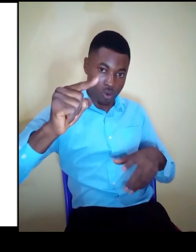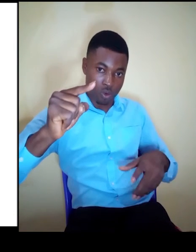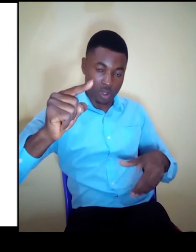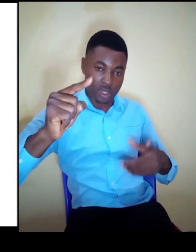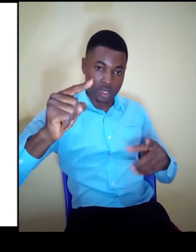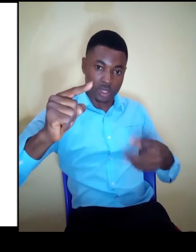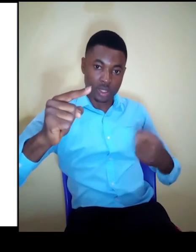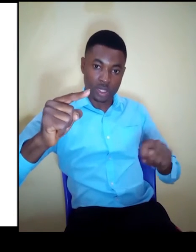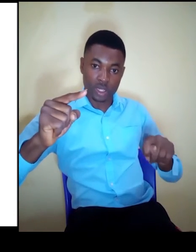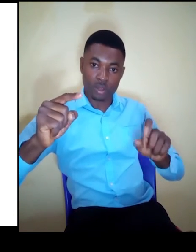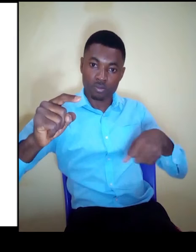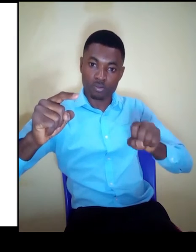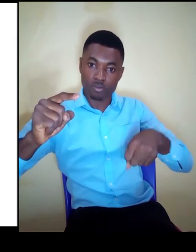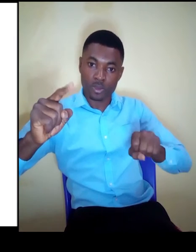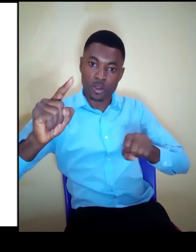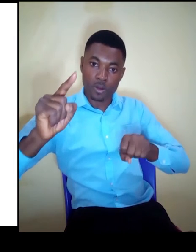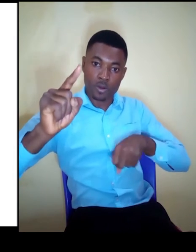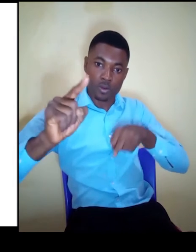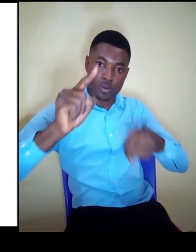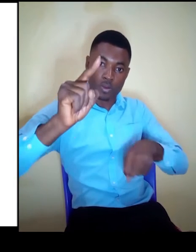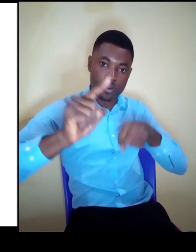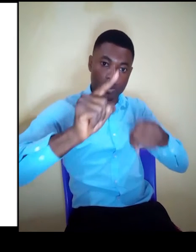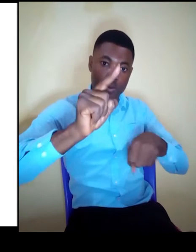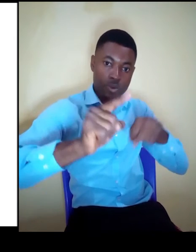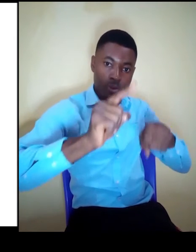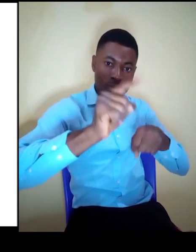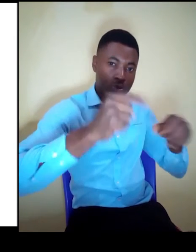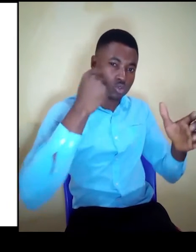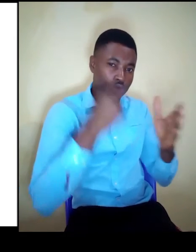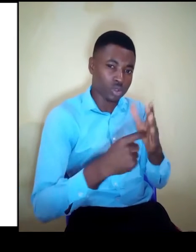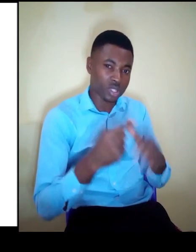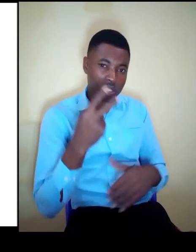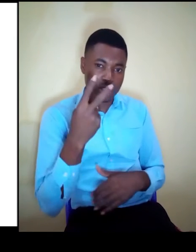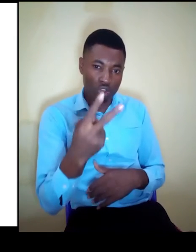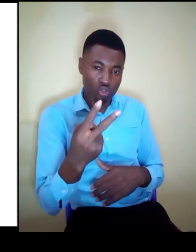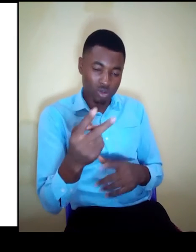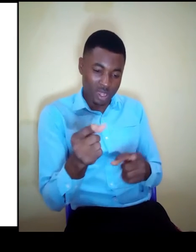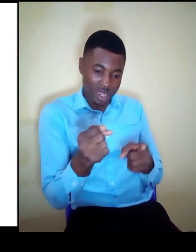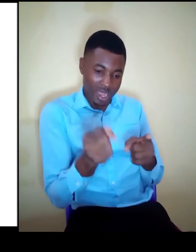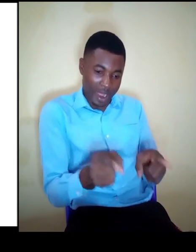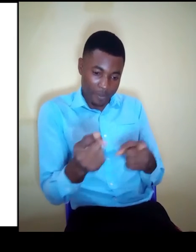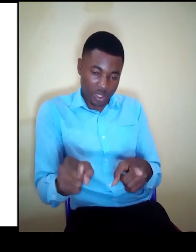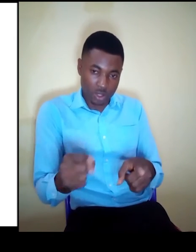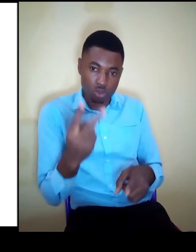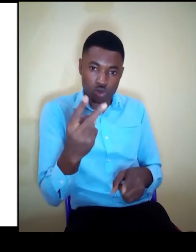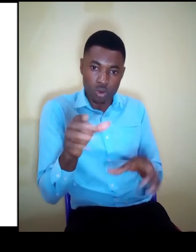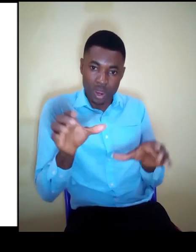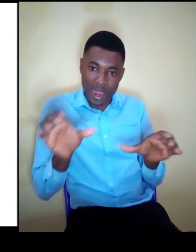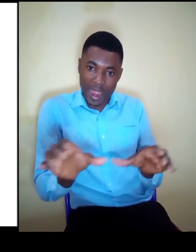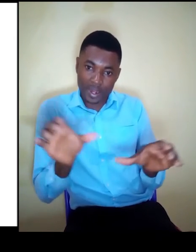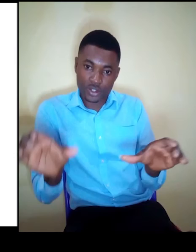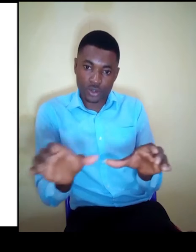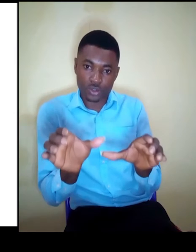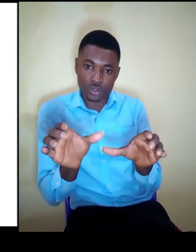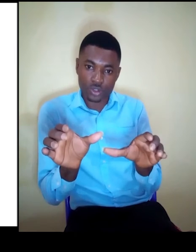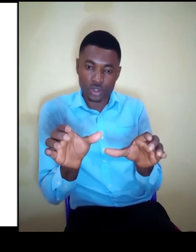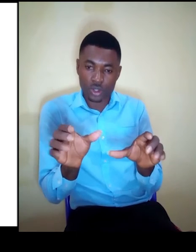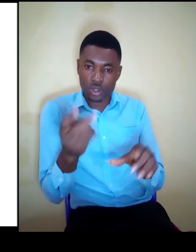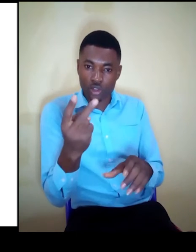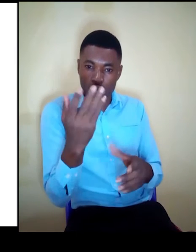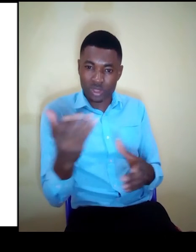two entities or two events or two actions or two things being depicted at the